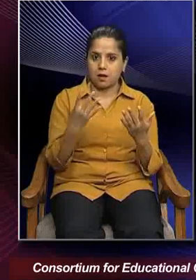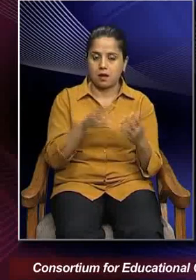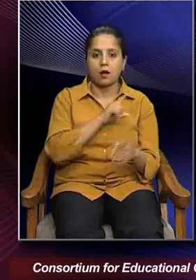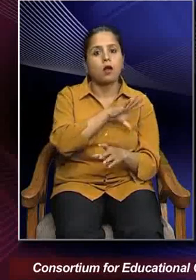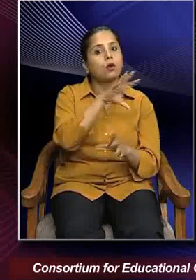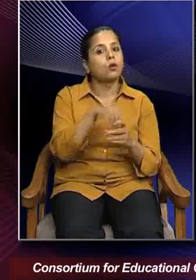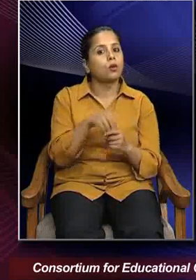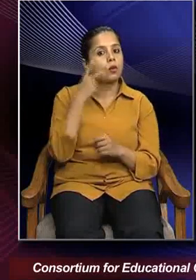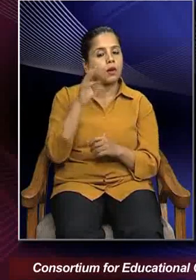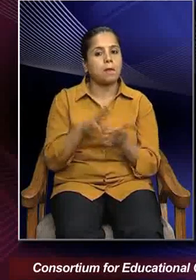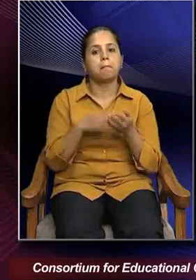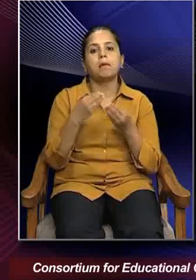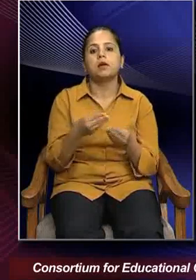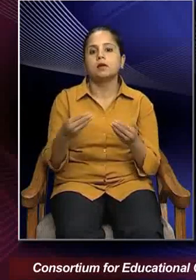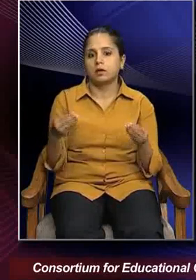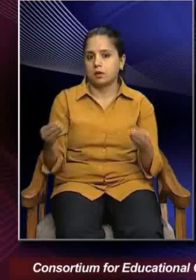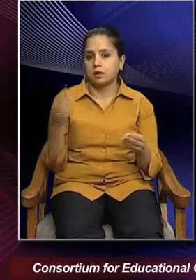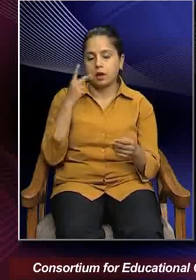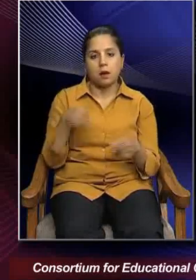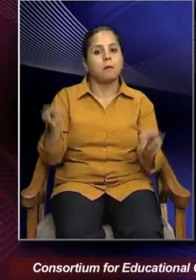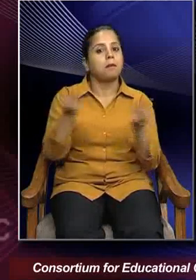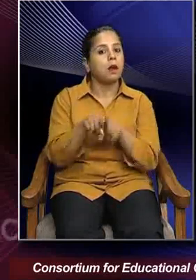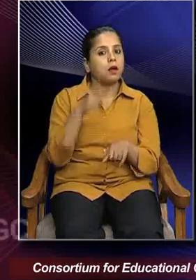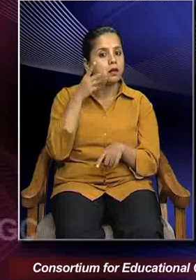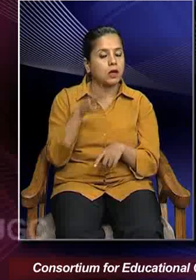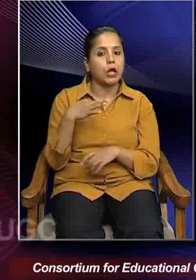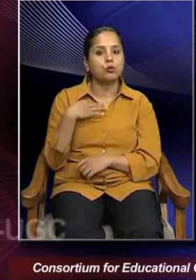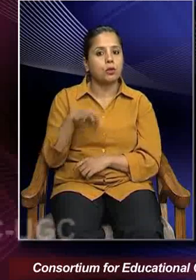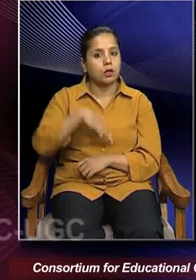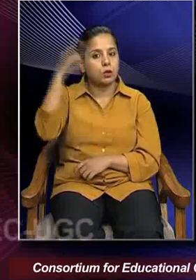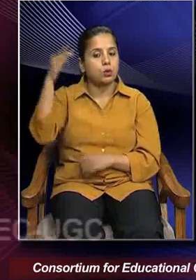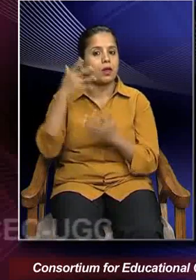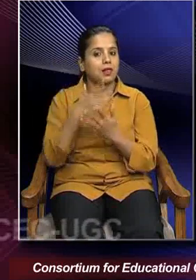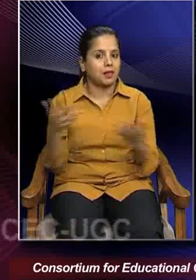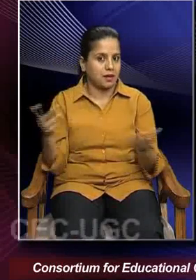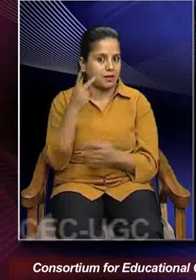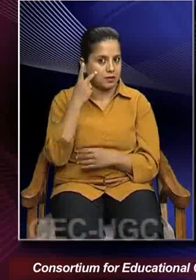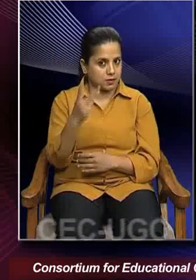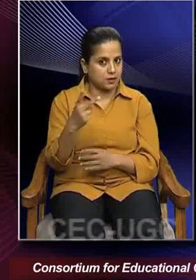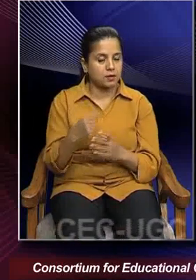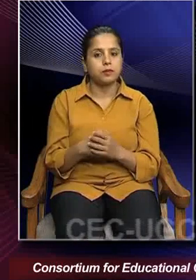include material as well as spiritual substance.